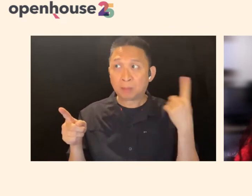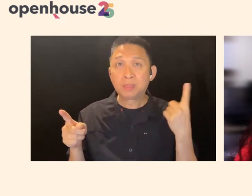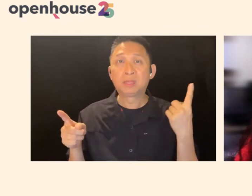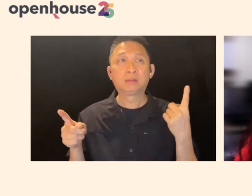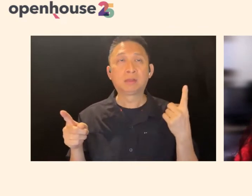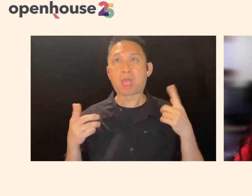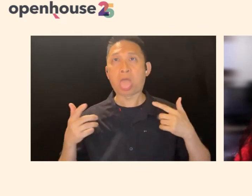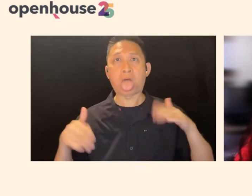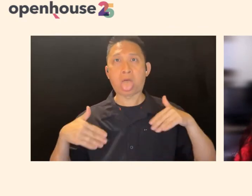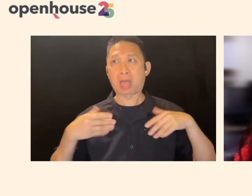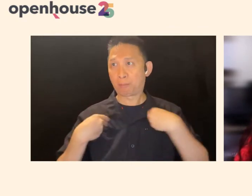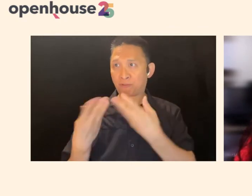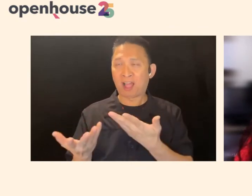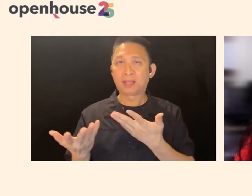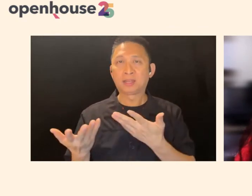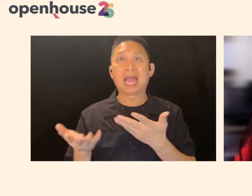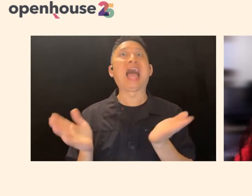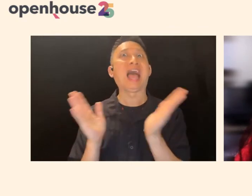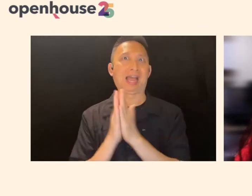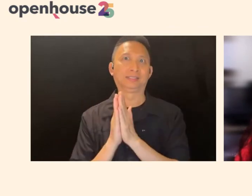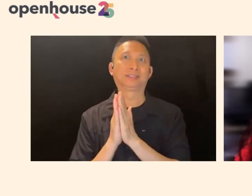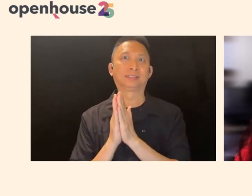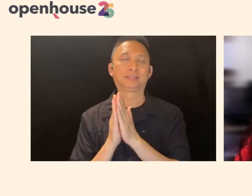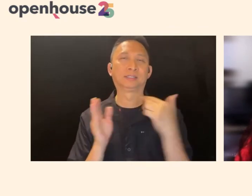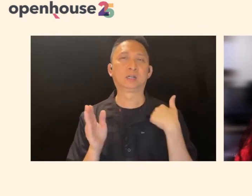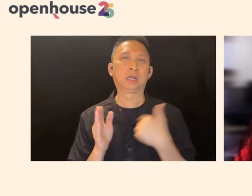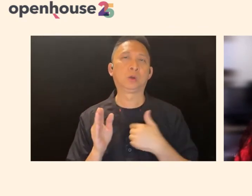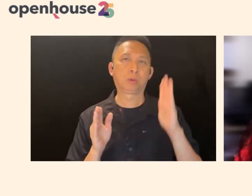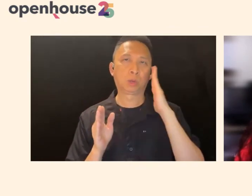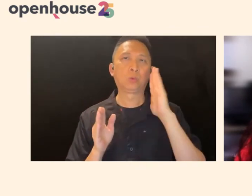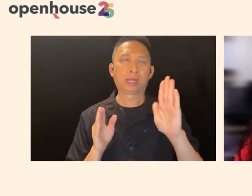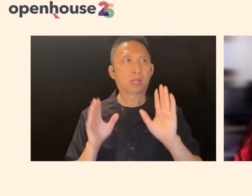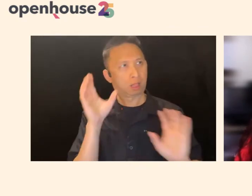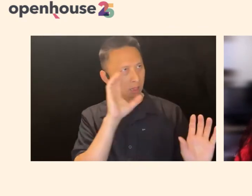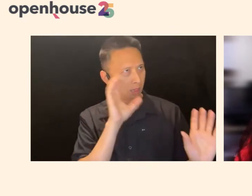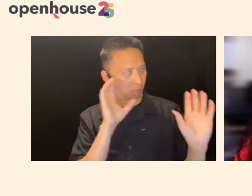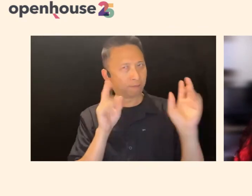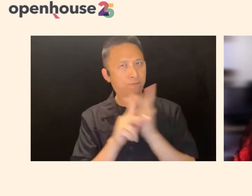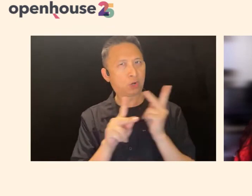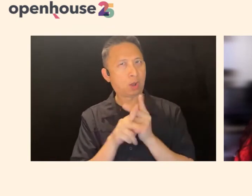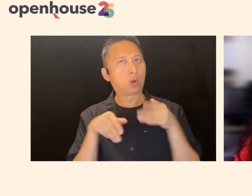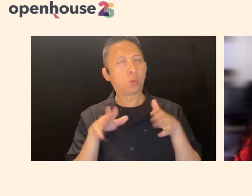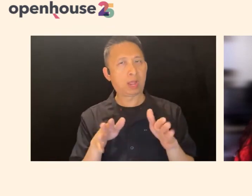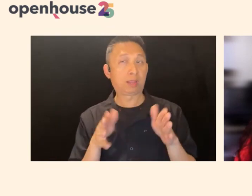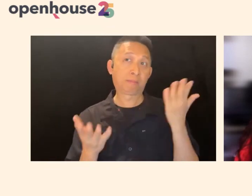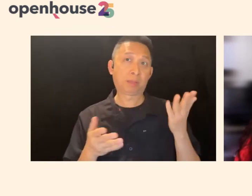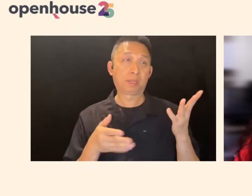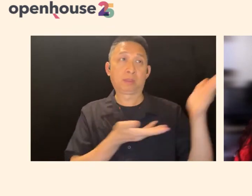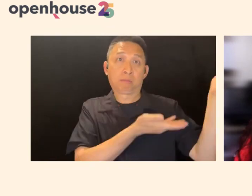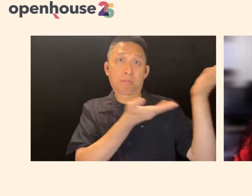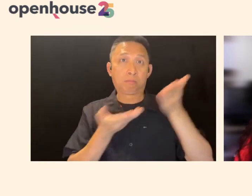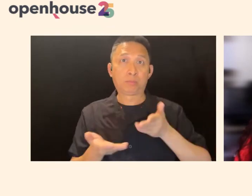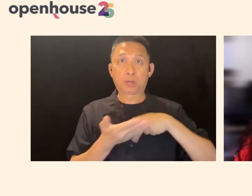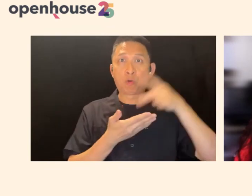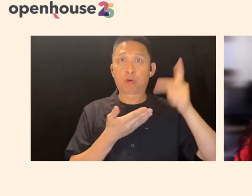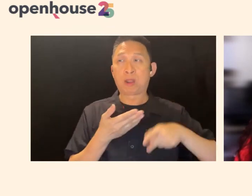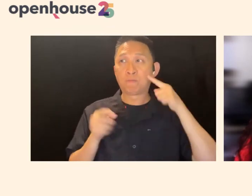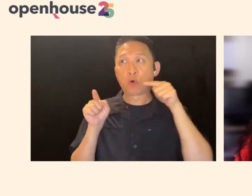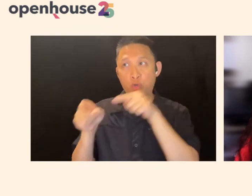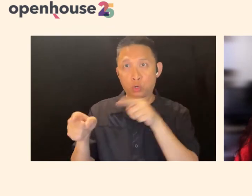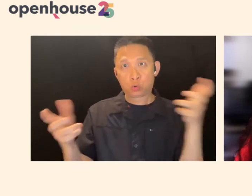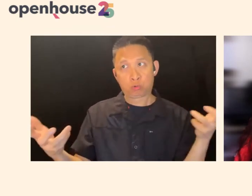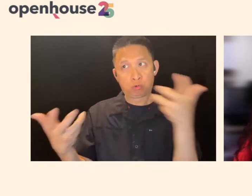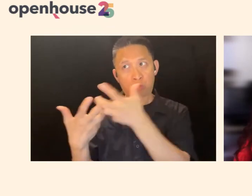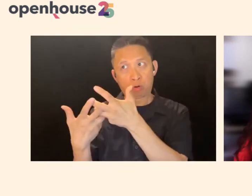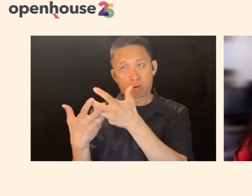it. Whether it means bringing that programming in-house or referring out to one of our partners